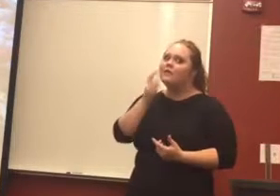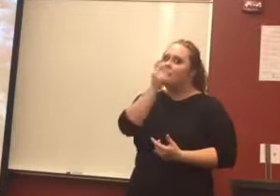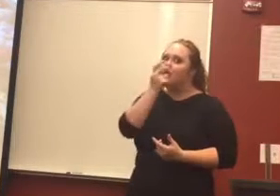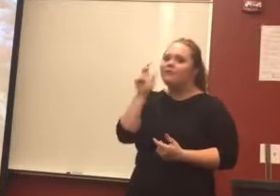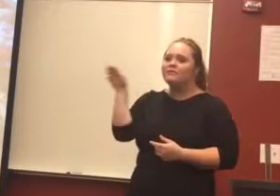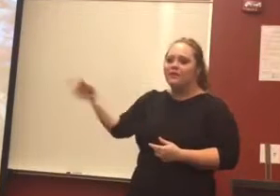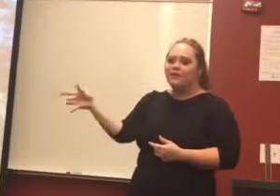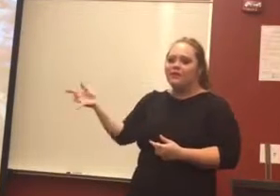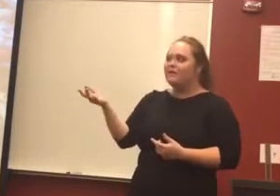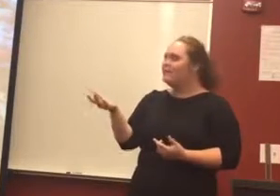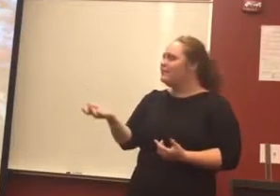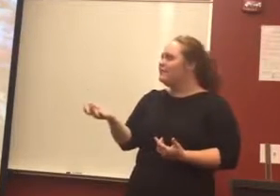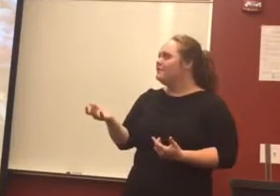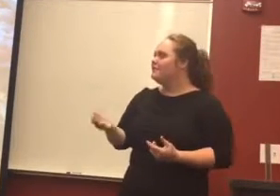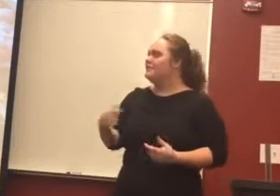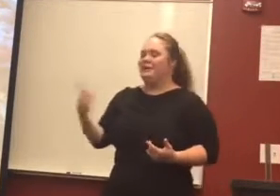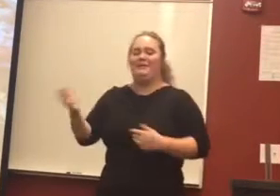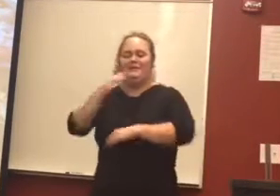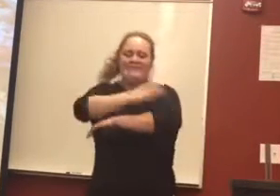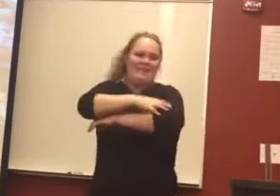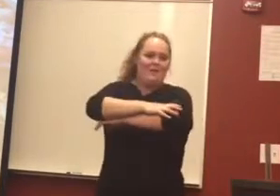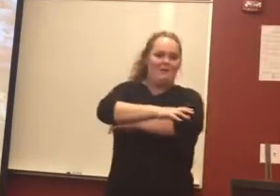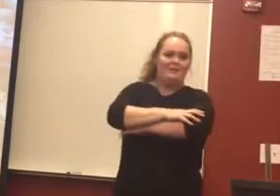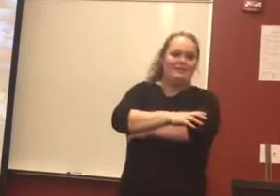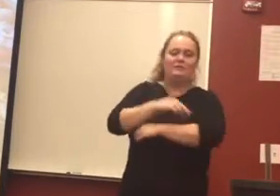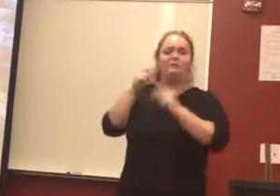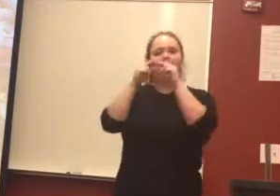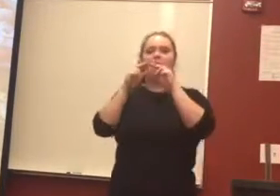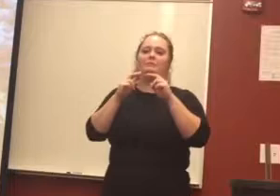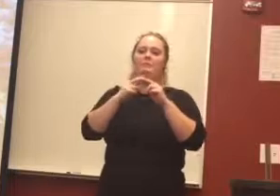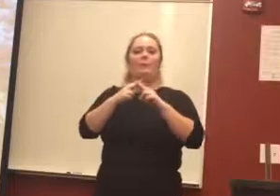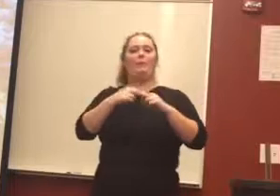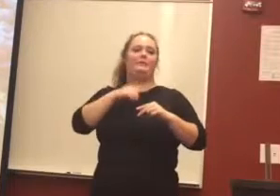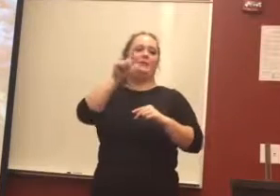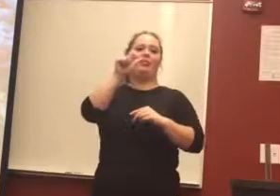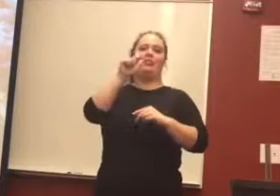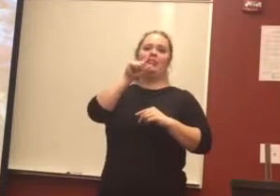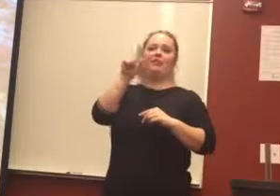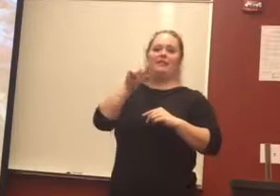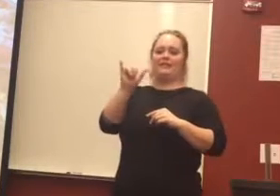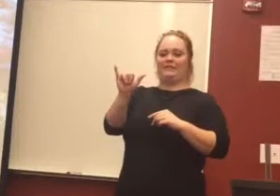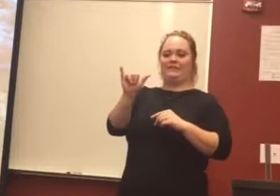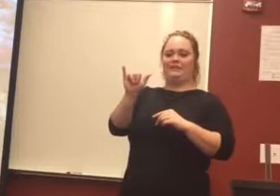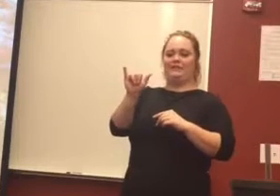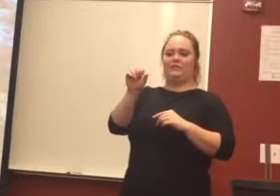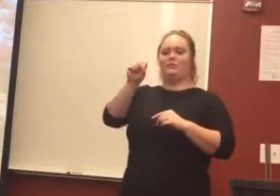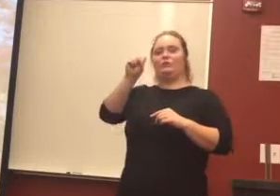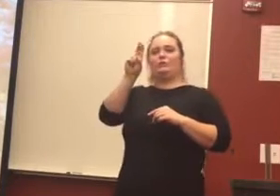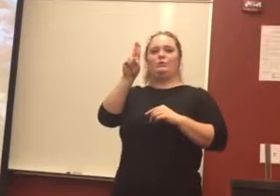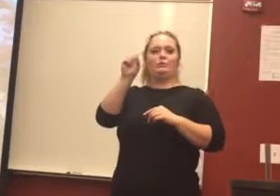Susans were so cool. So they had these things. They're super